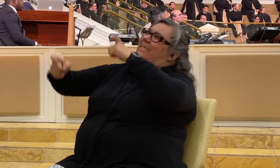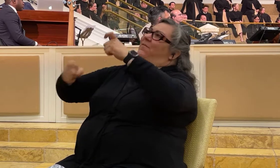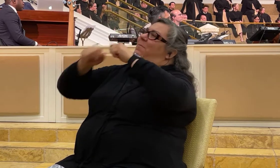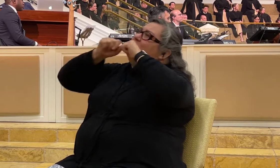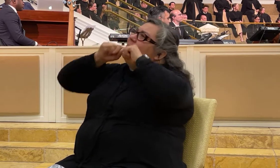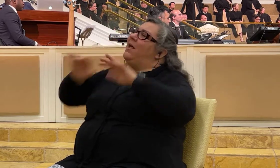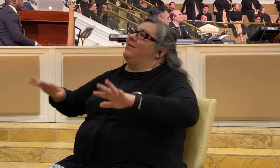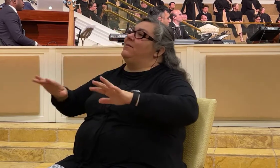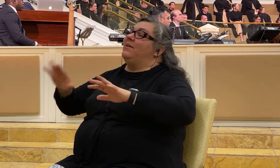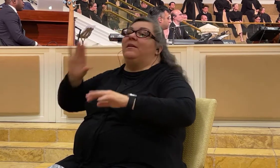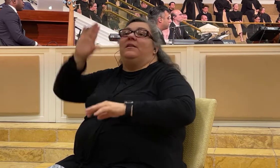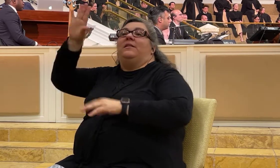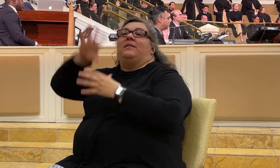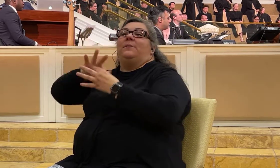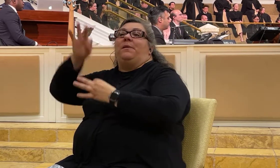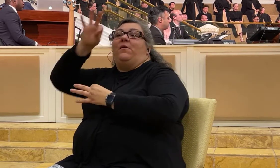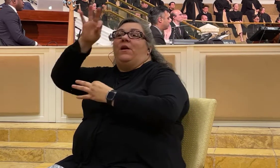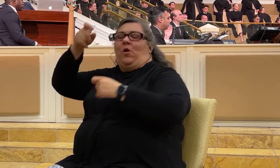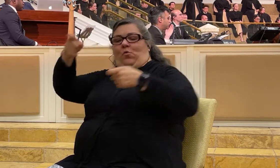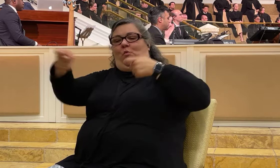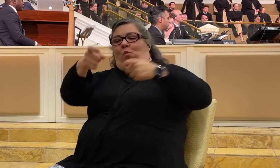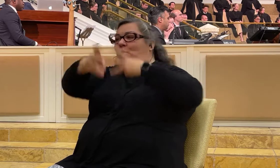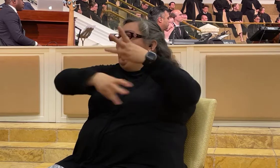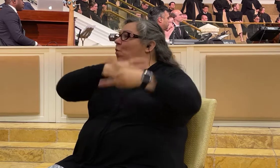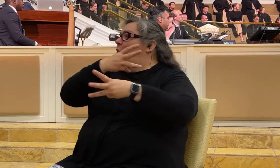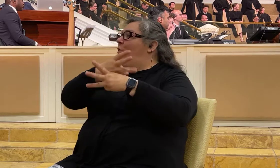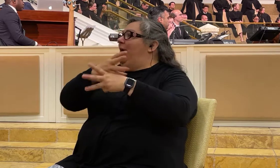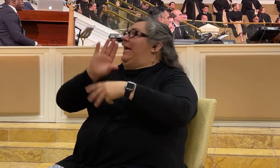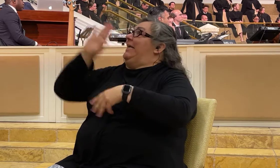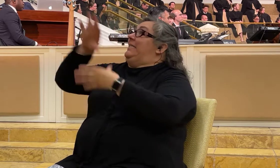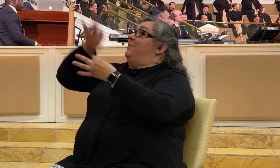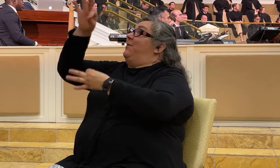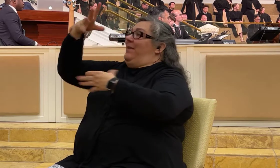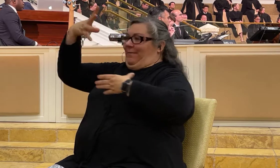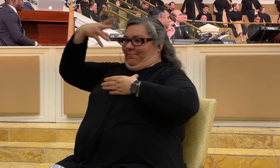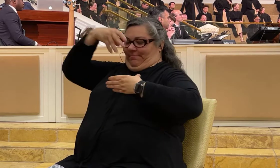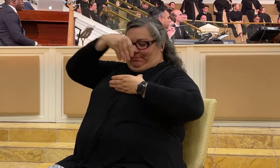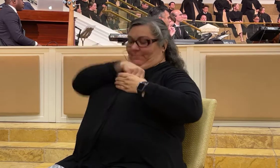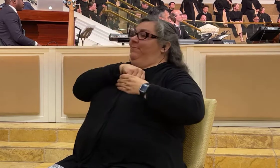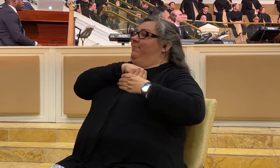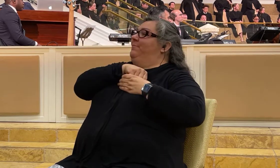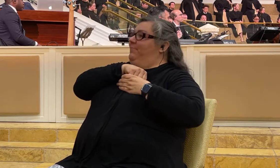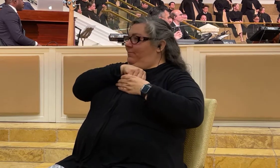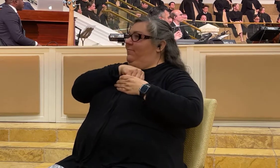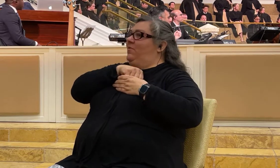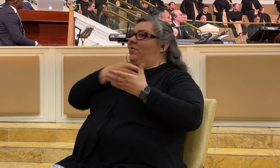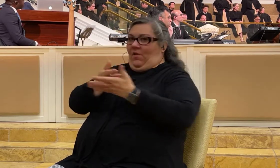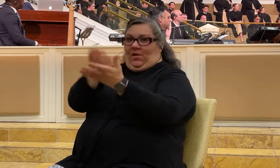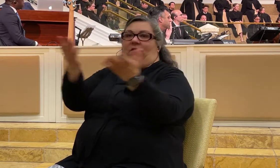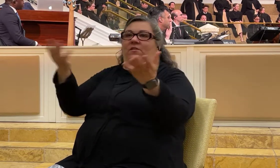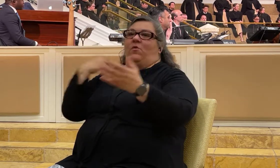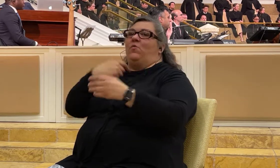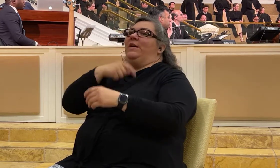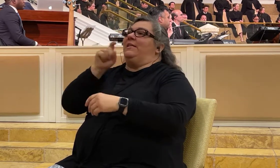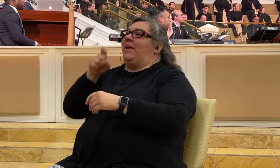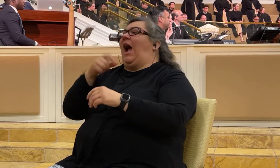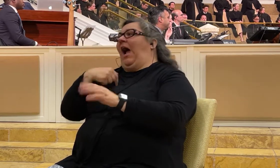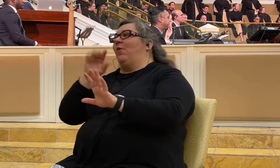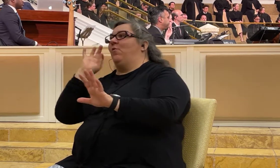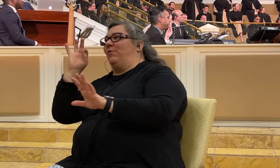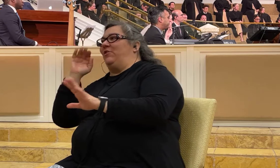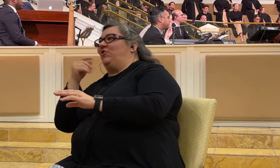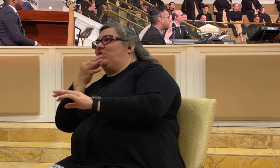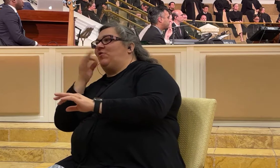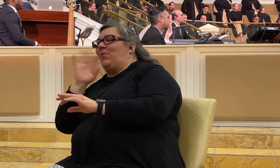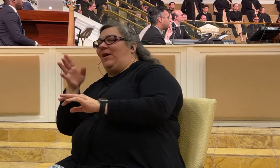the Spirit rules the world, and that Spirit is within me. Amen. We need to create, I'm going to preach in a minute, we